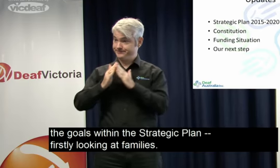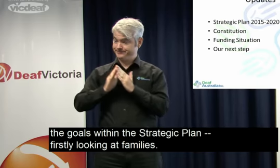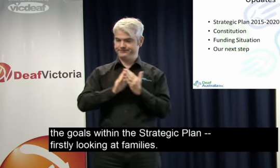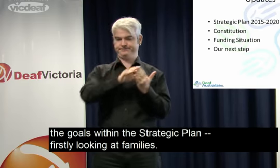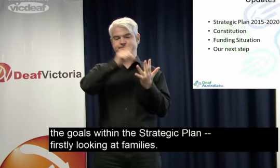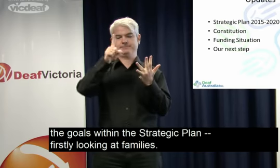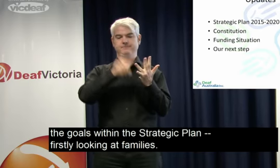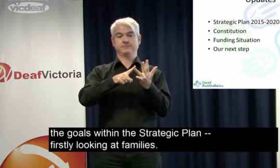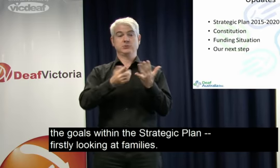community,